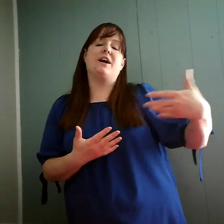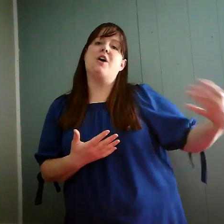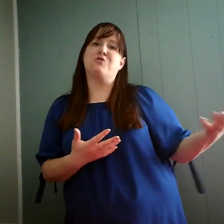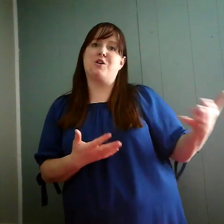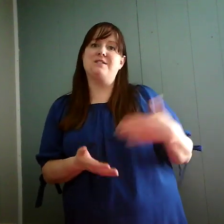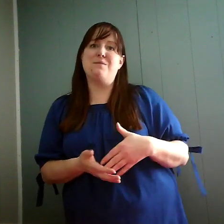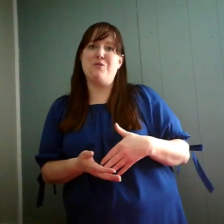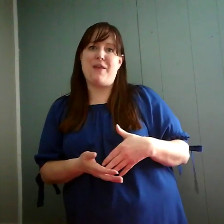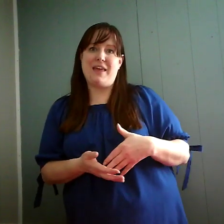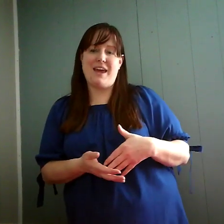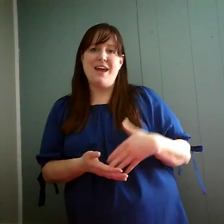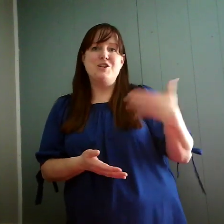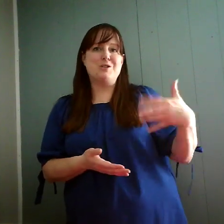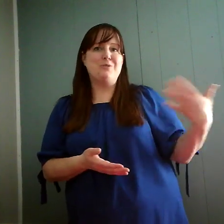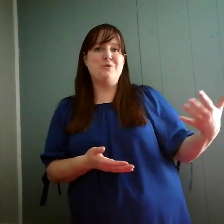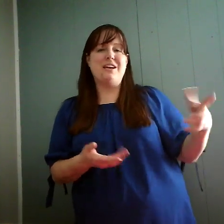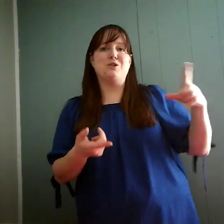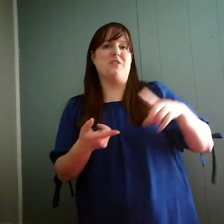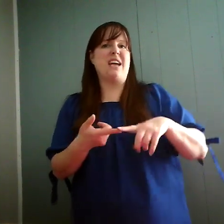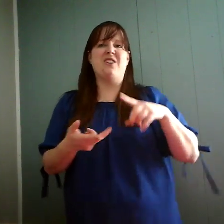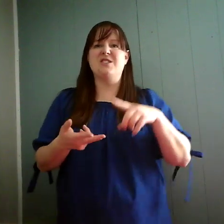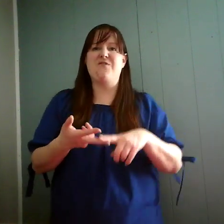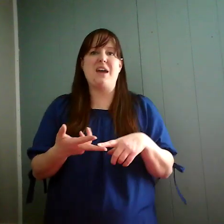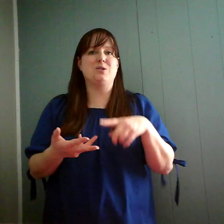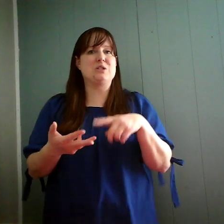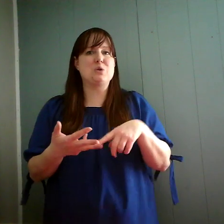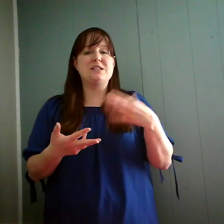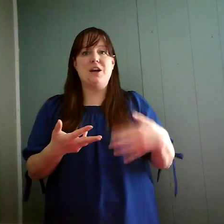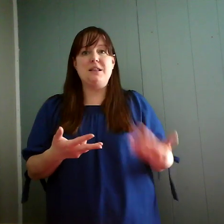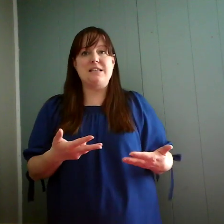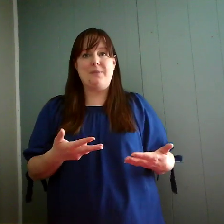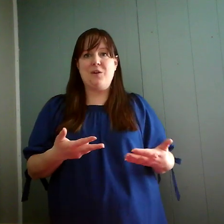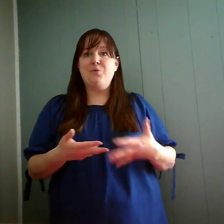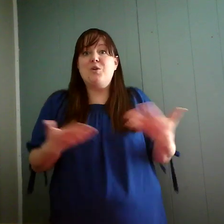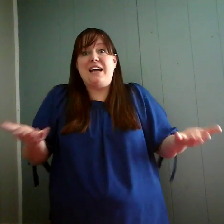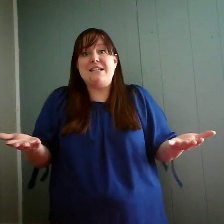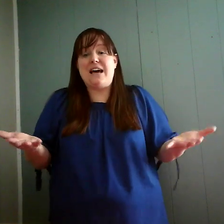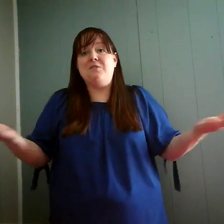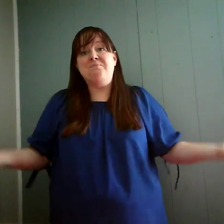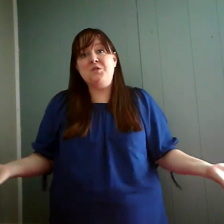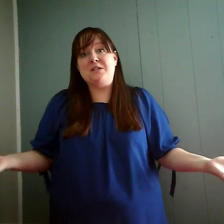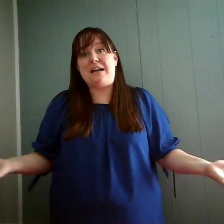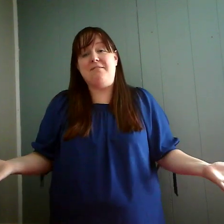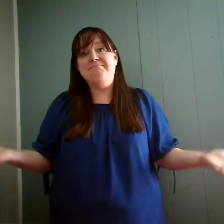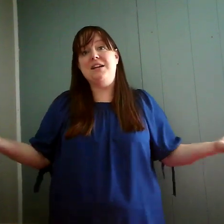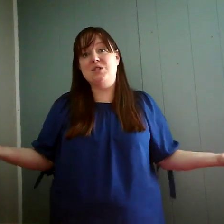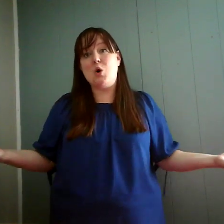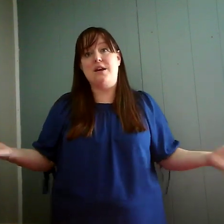100 words that mean one thing. Just like we do in English, we have tales and fables and stories, and they all mean the same thing. Well, in ASL, there's one sign. It's story,